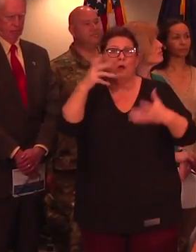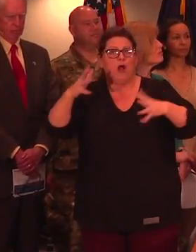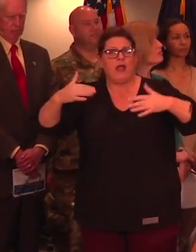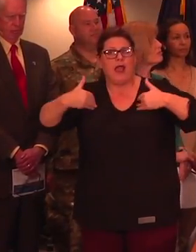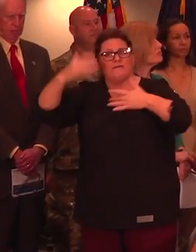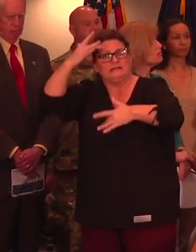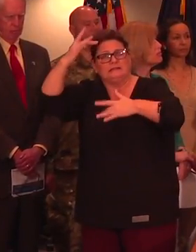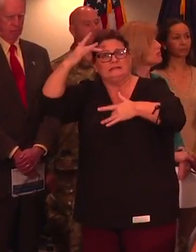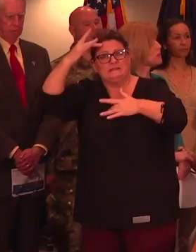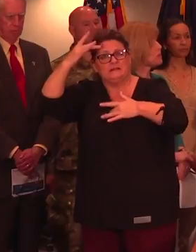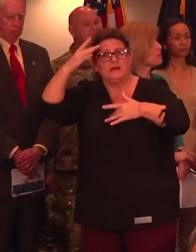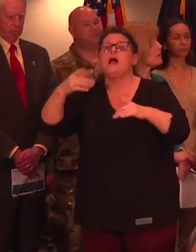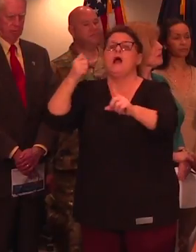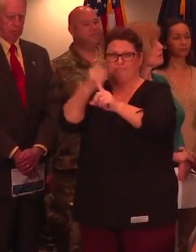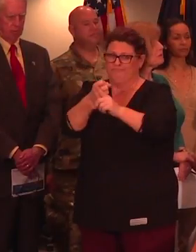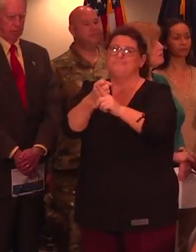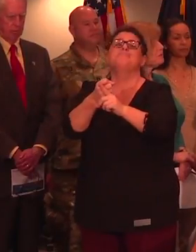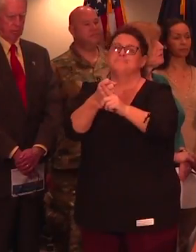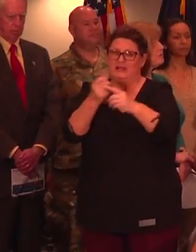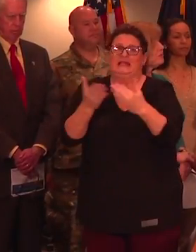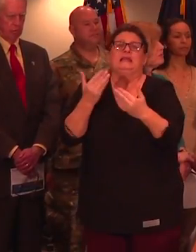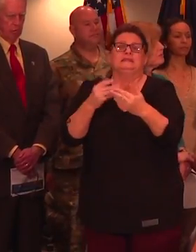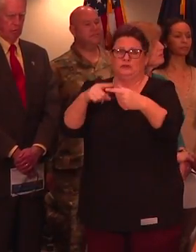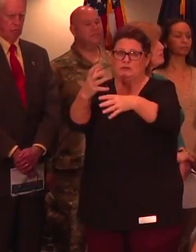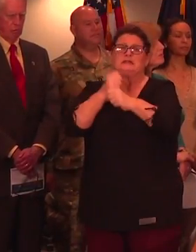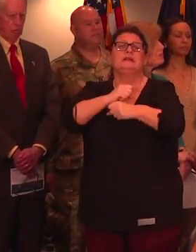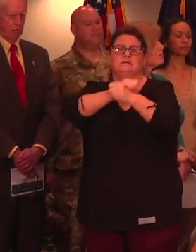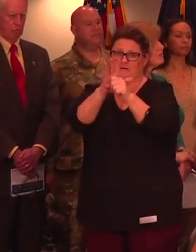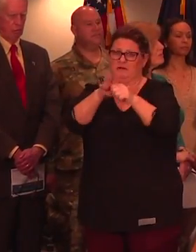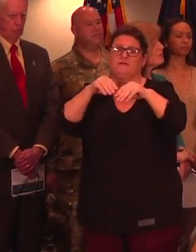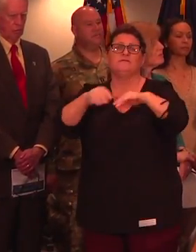chronic conditions, that are most vulnerable and susceptible. And also, I'm